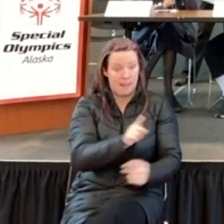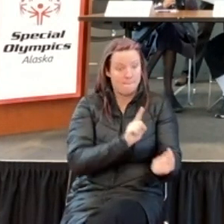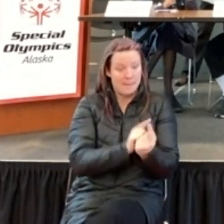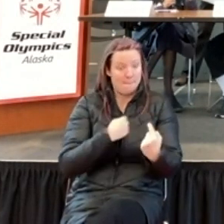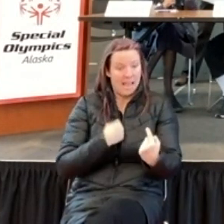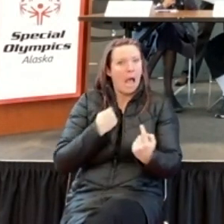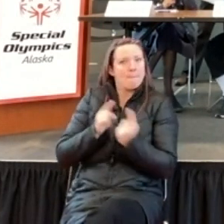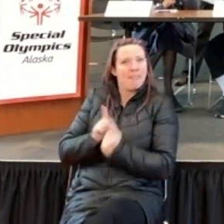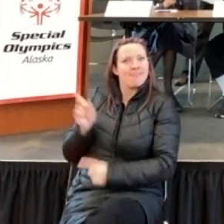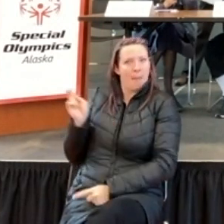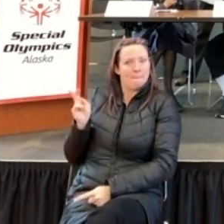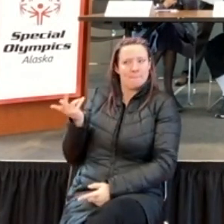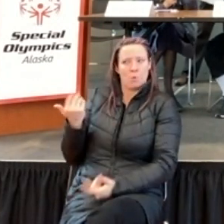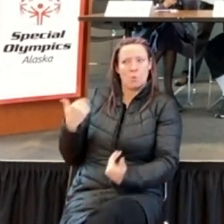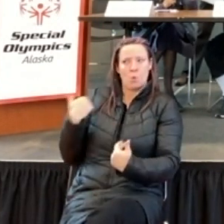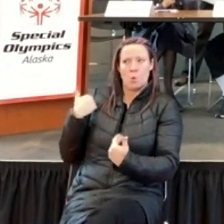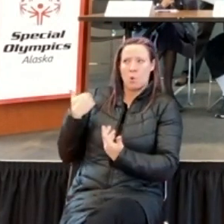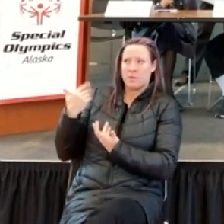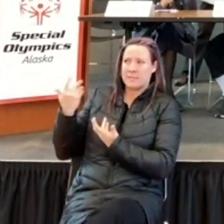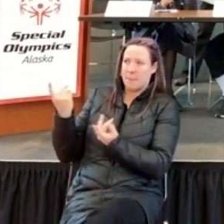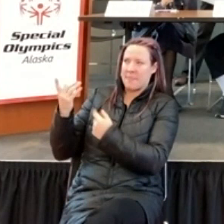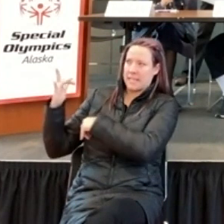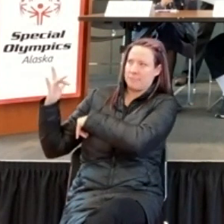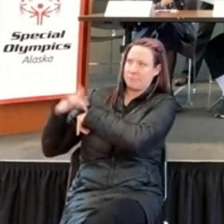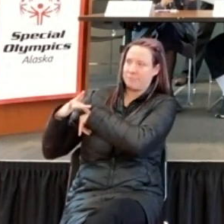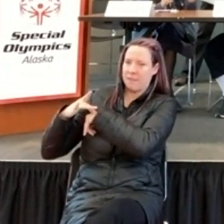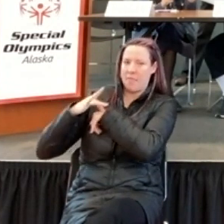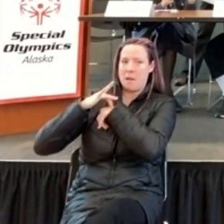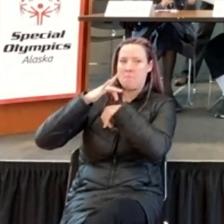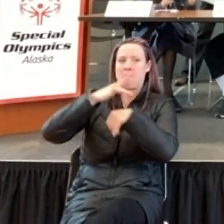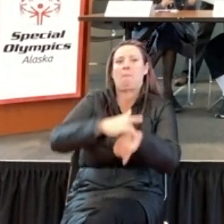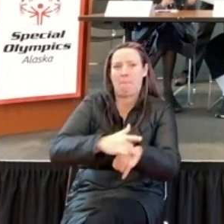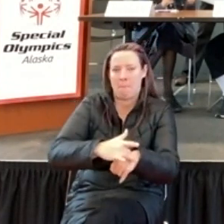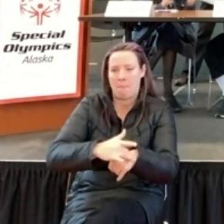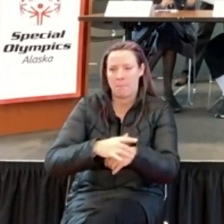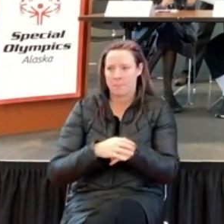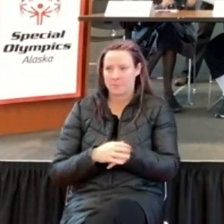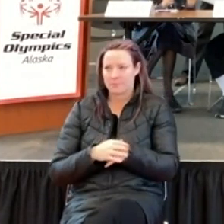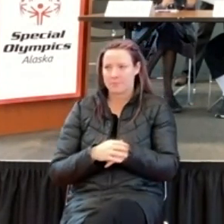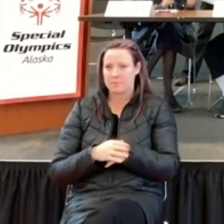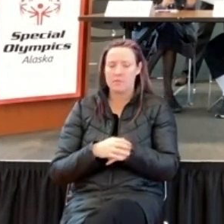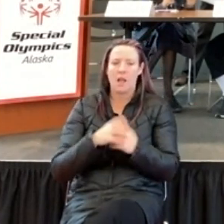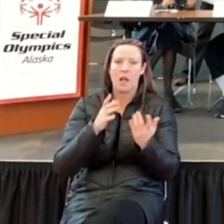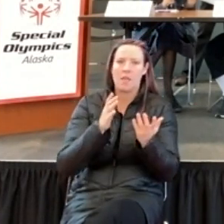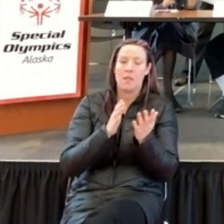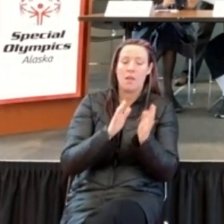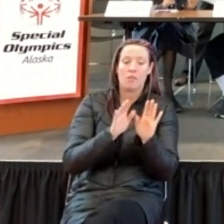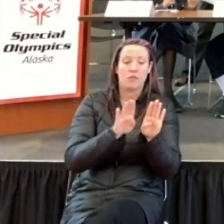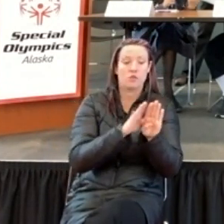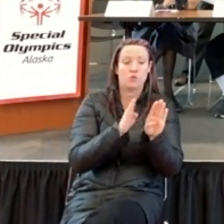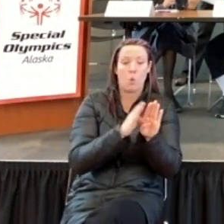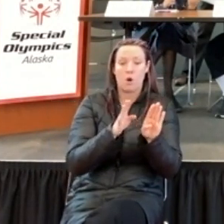it's important that you learn what in my heritage is called the door of the door, from generation